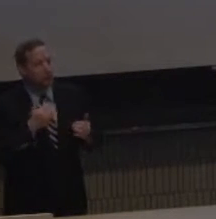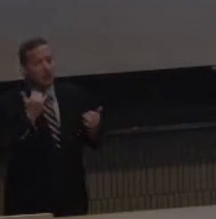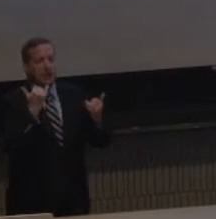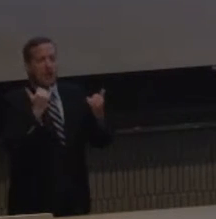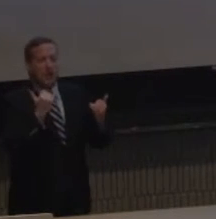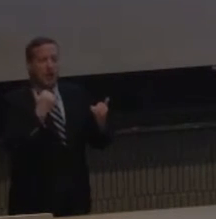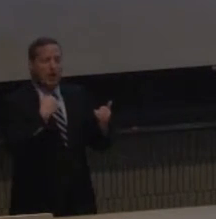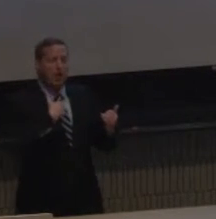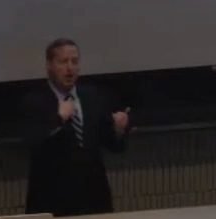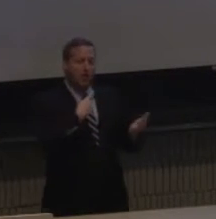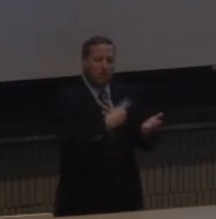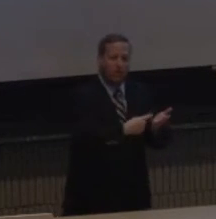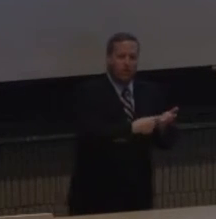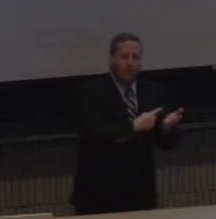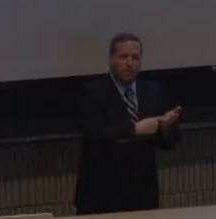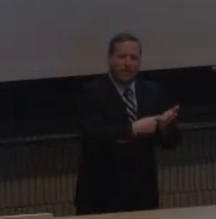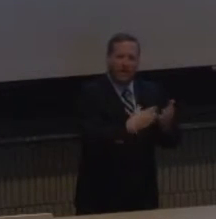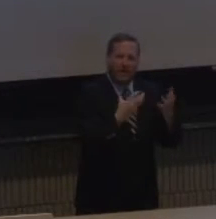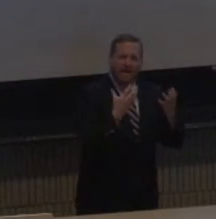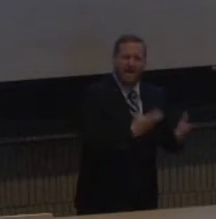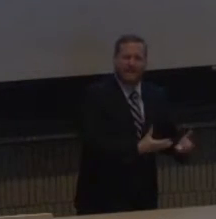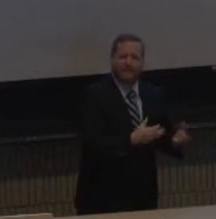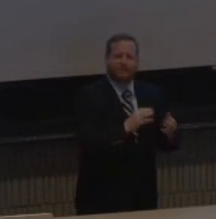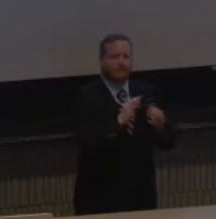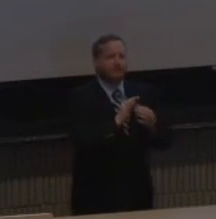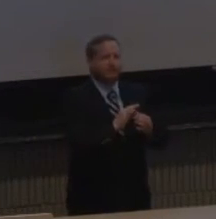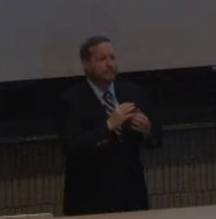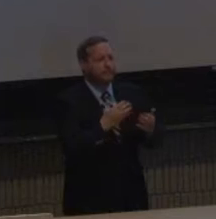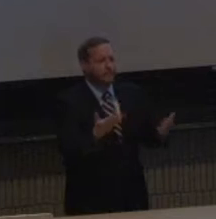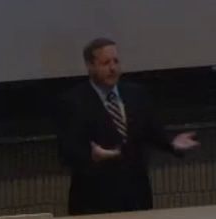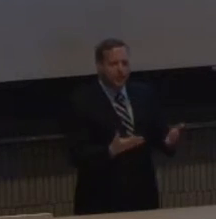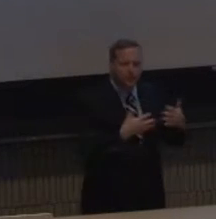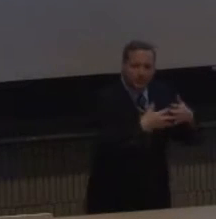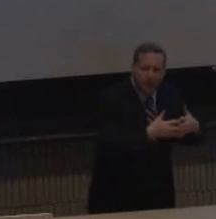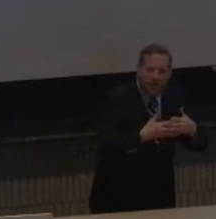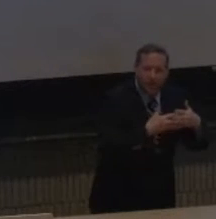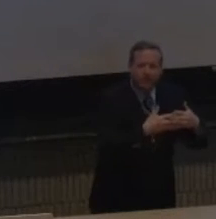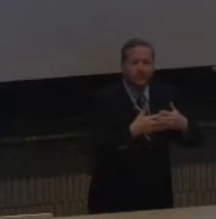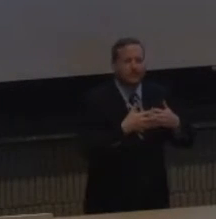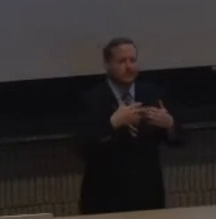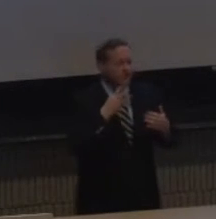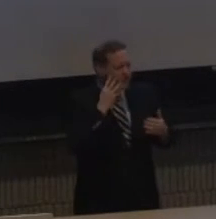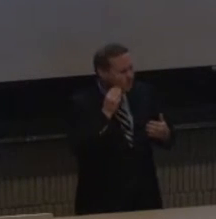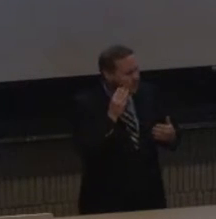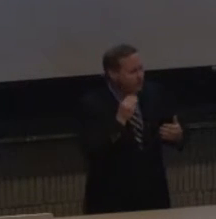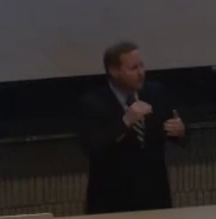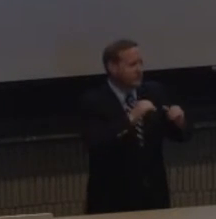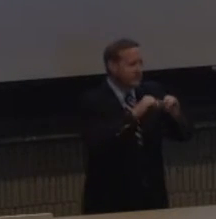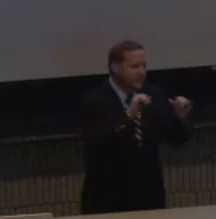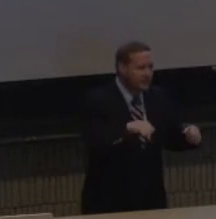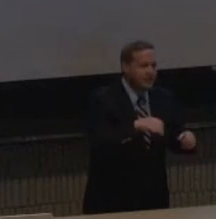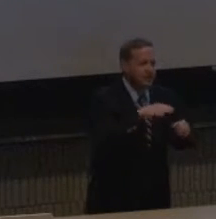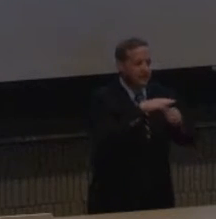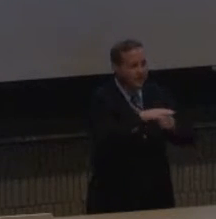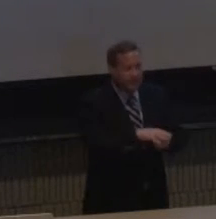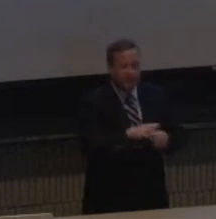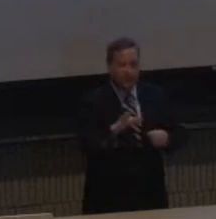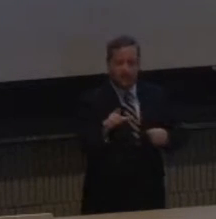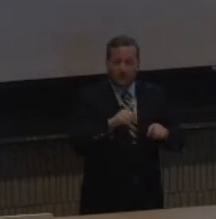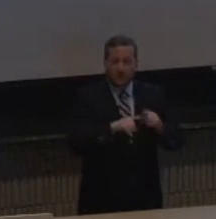So I'm just about finished with my formal presentation, but there is one more discussion that I want to make sure I